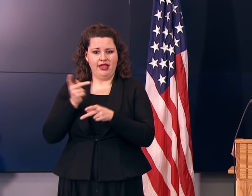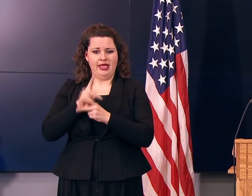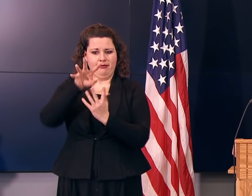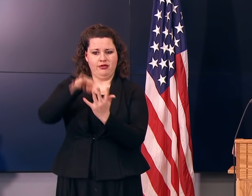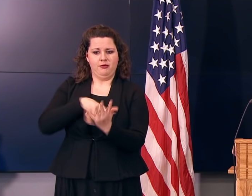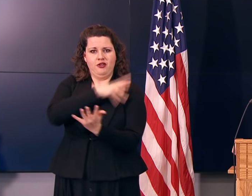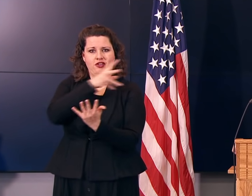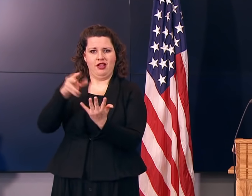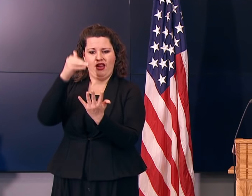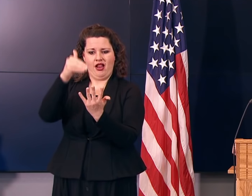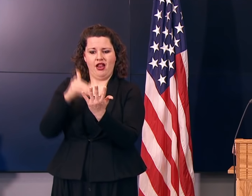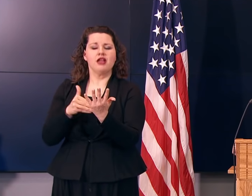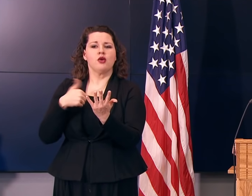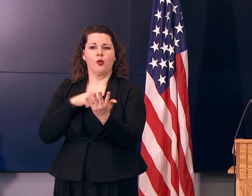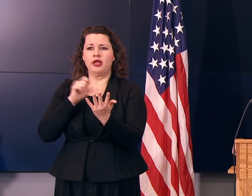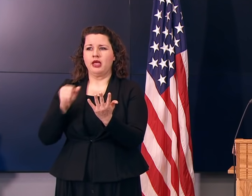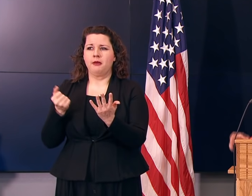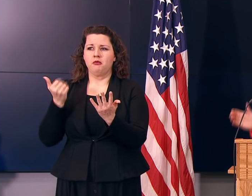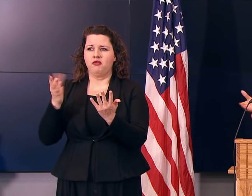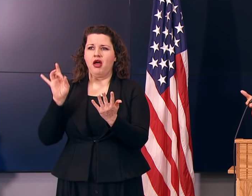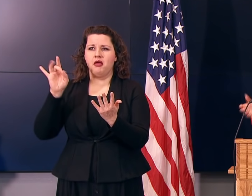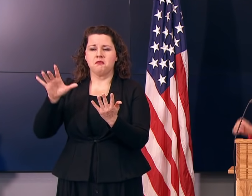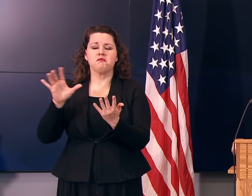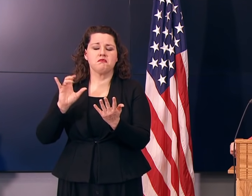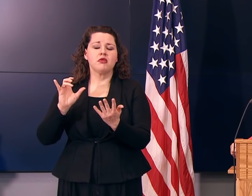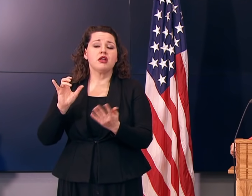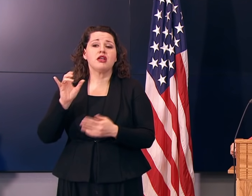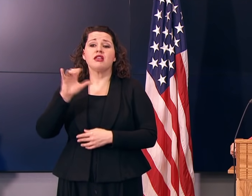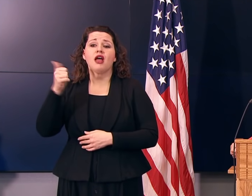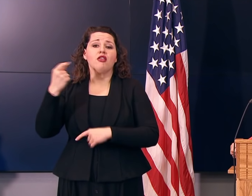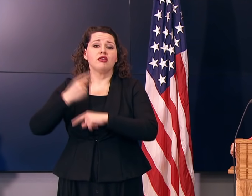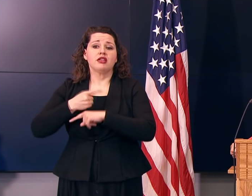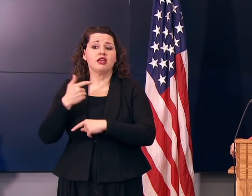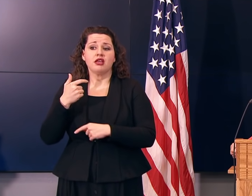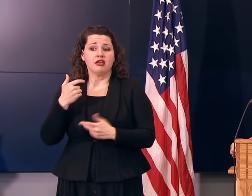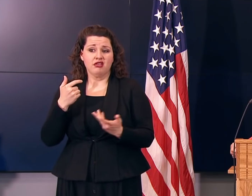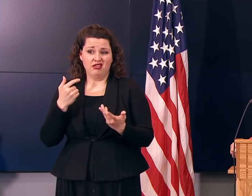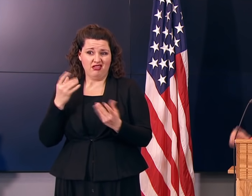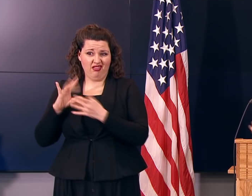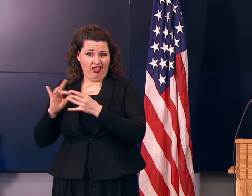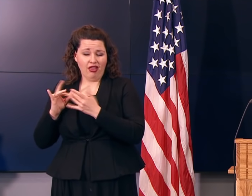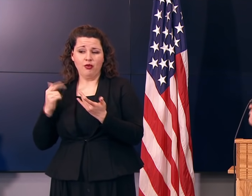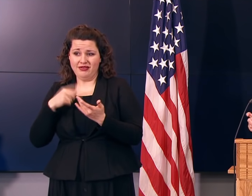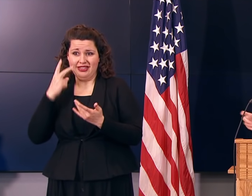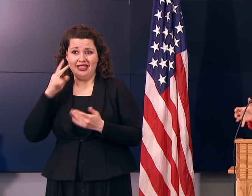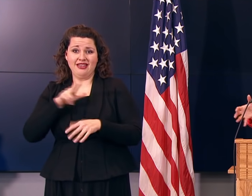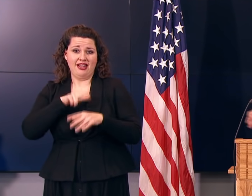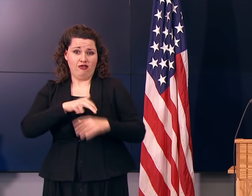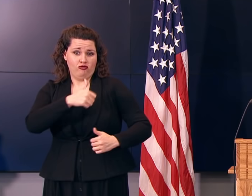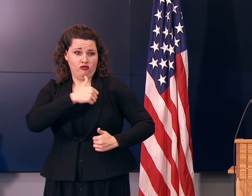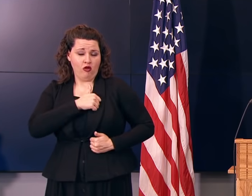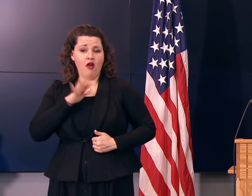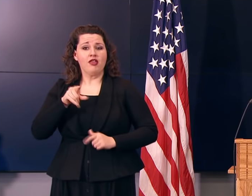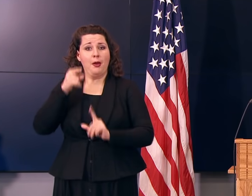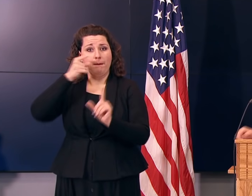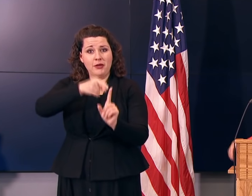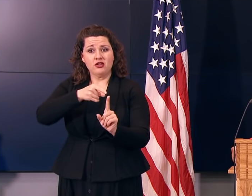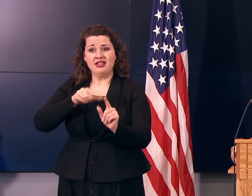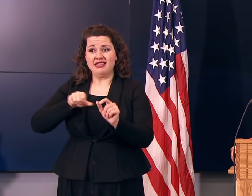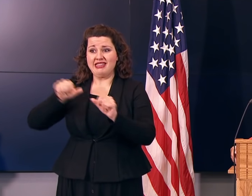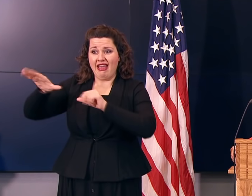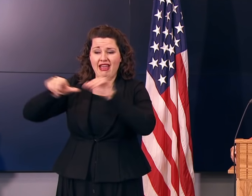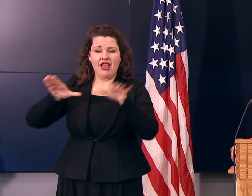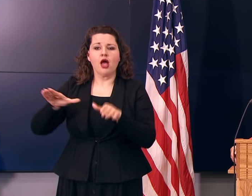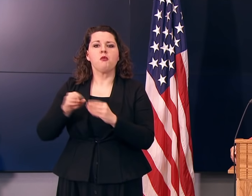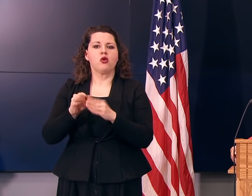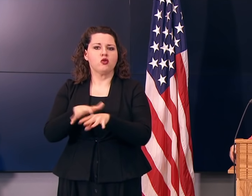on all of that, so we'll be able to provide that for you. As I said the other day, we really have seen the Guard missions slow down. So,